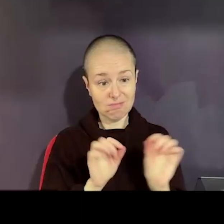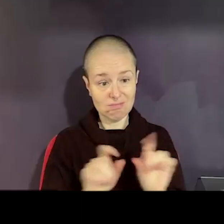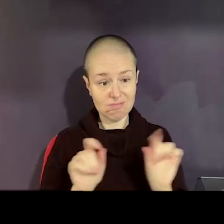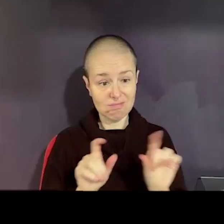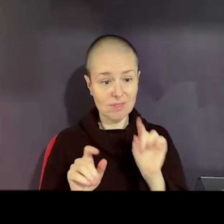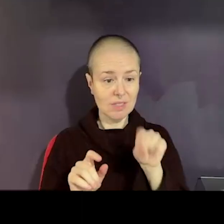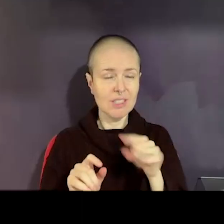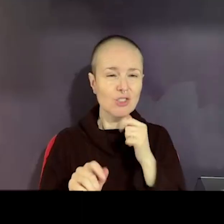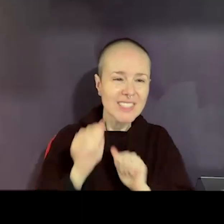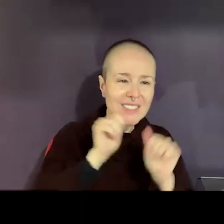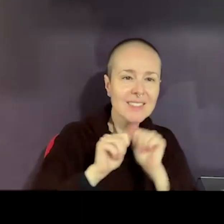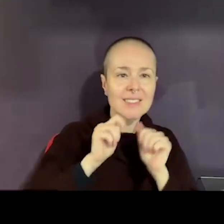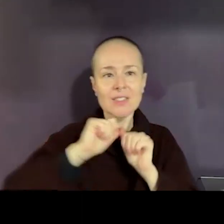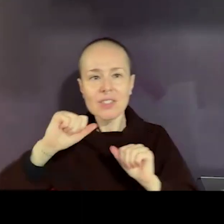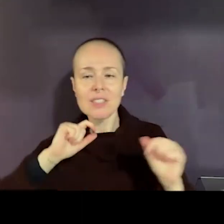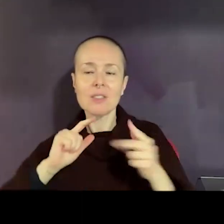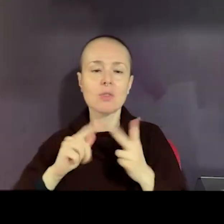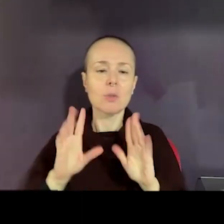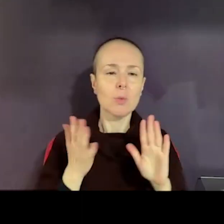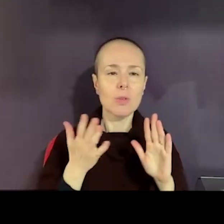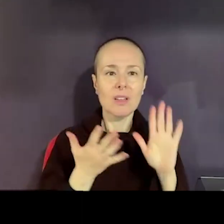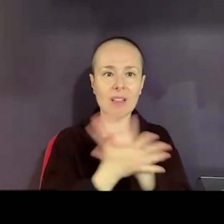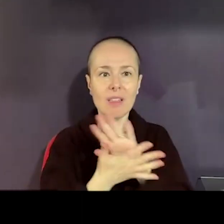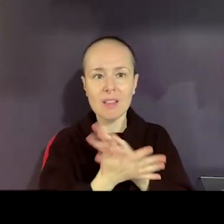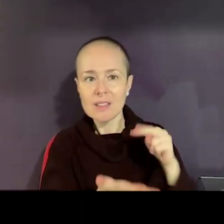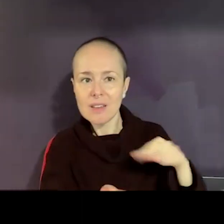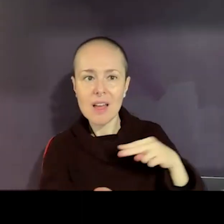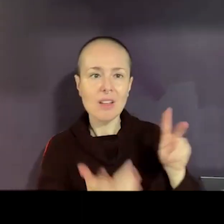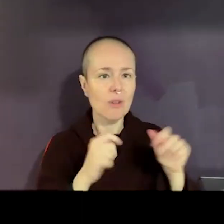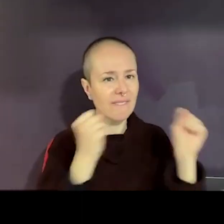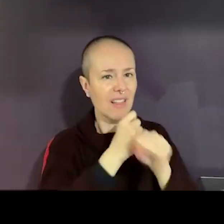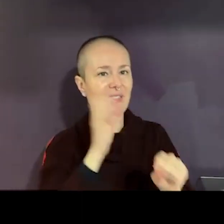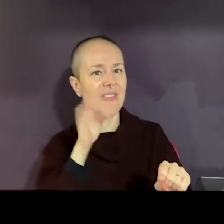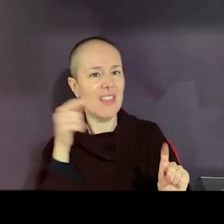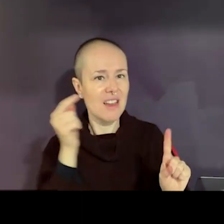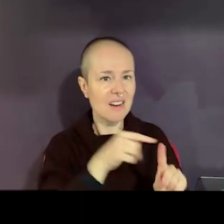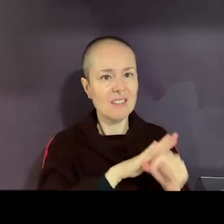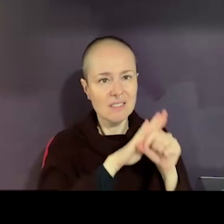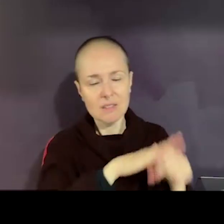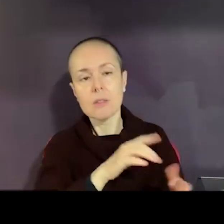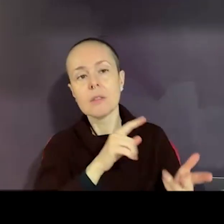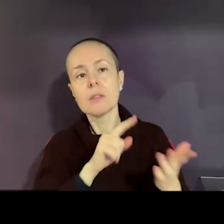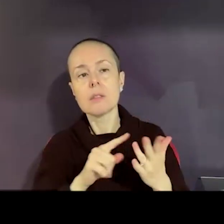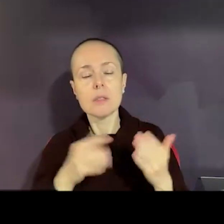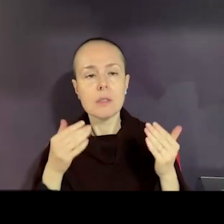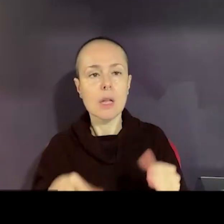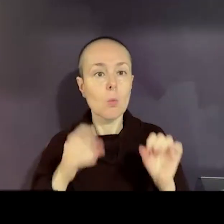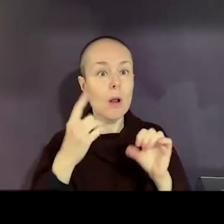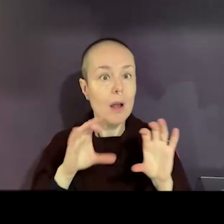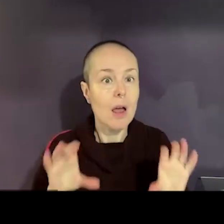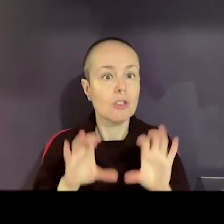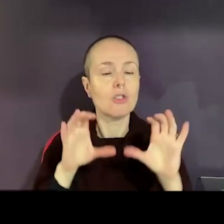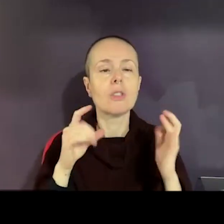who and how best to fight for funding and visibility for dance, showing up and passing along information, take at least one action. That's